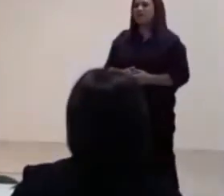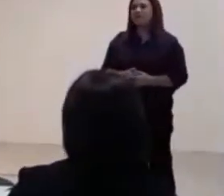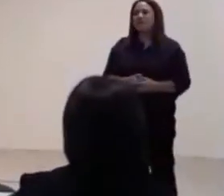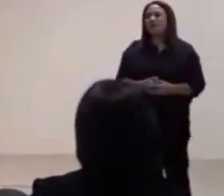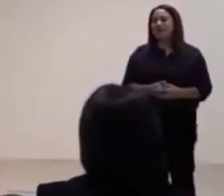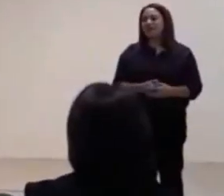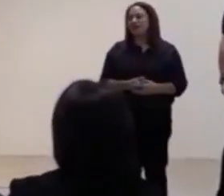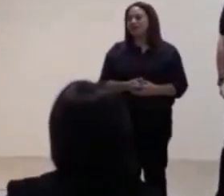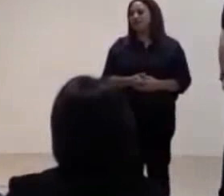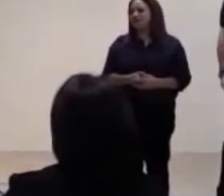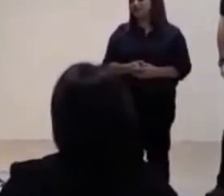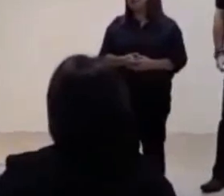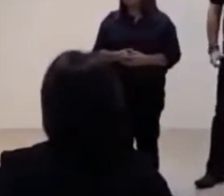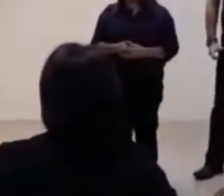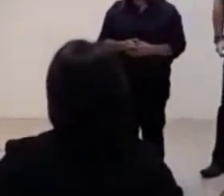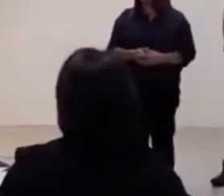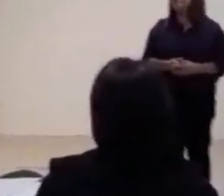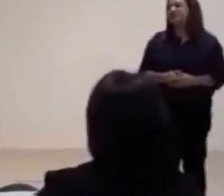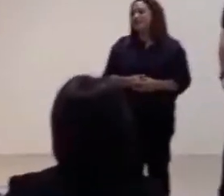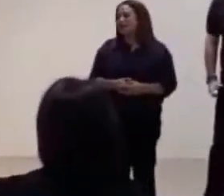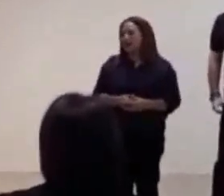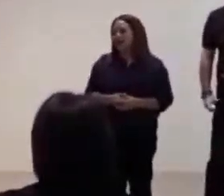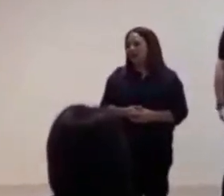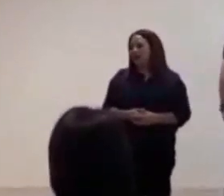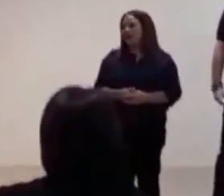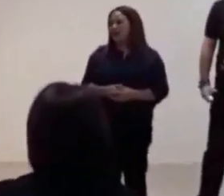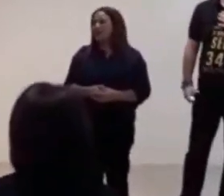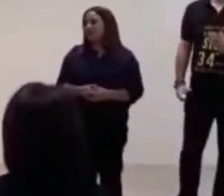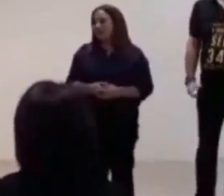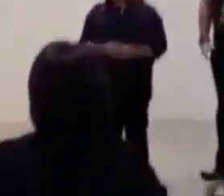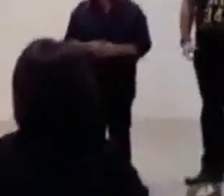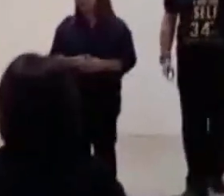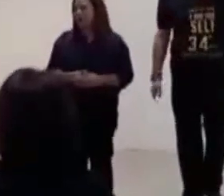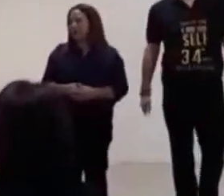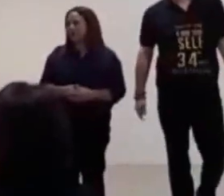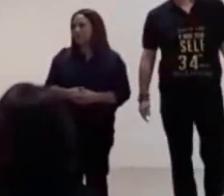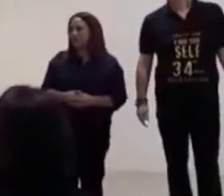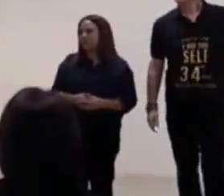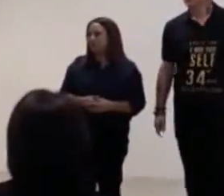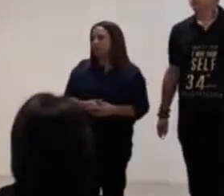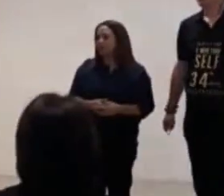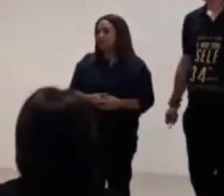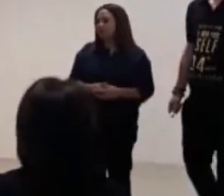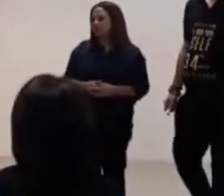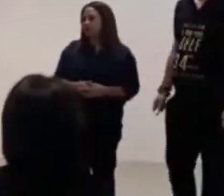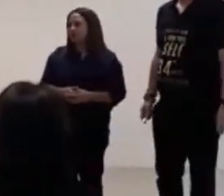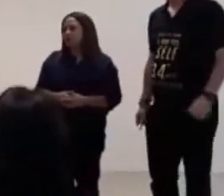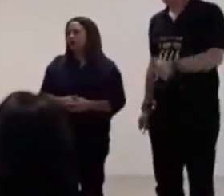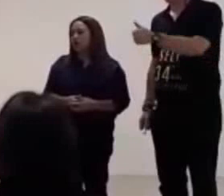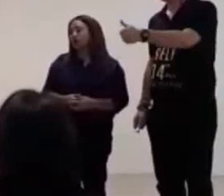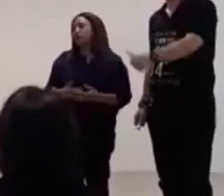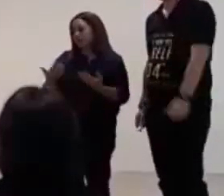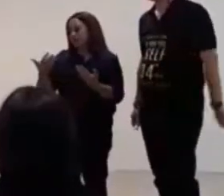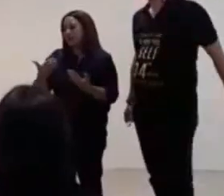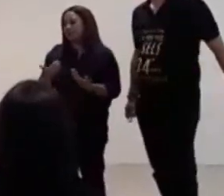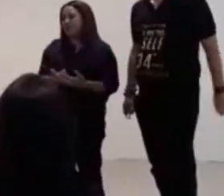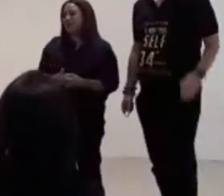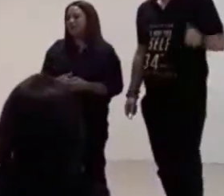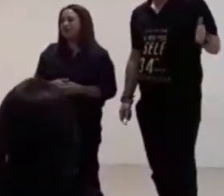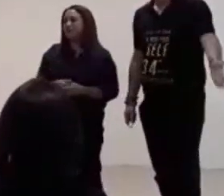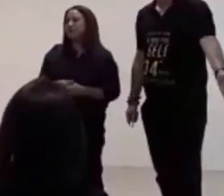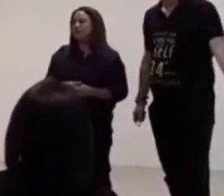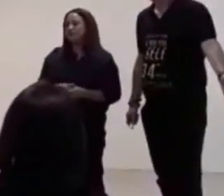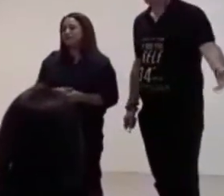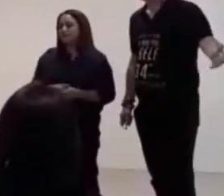I have meaning what's inside the name. Good, good, inside. And inspires me more. Inspiration. I have to think about